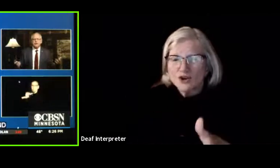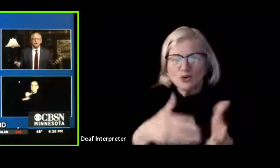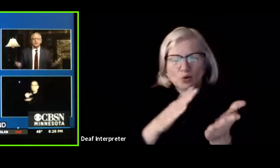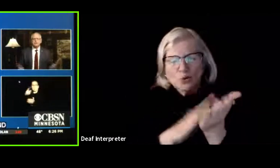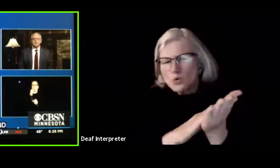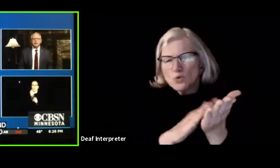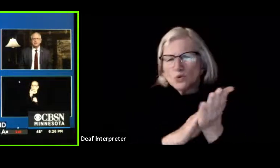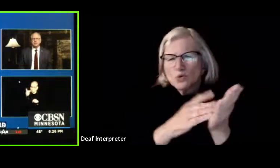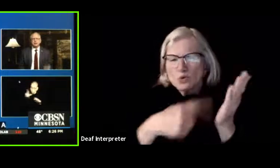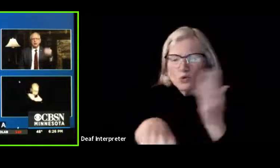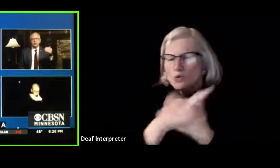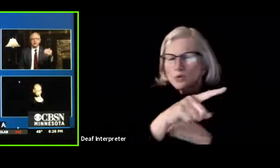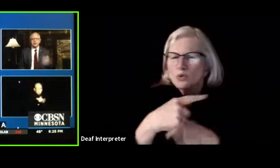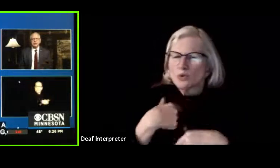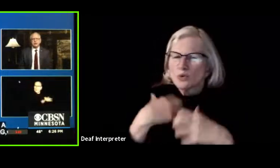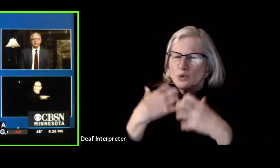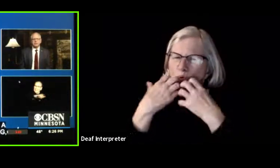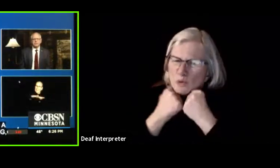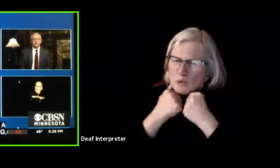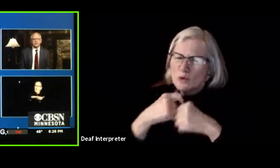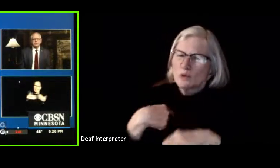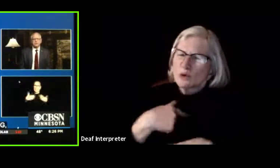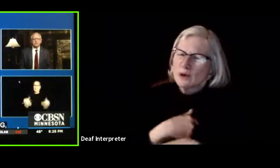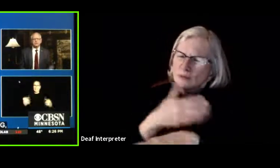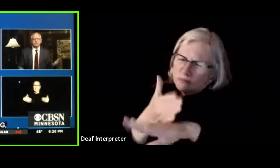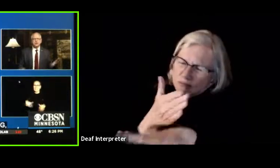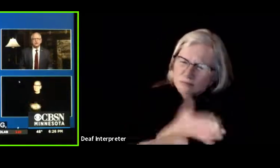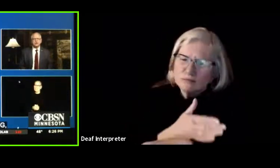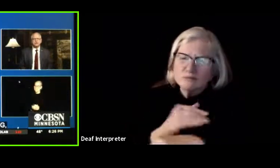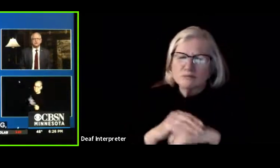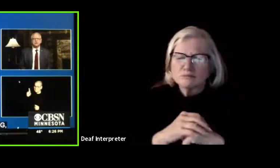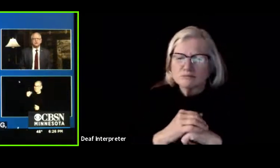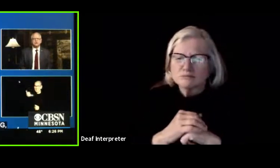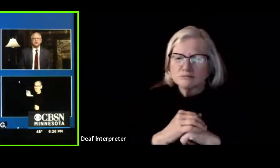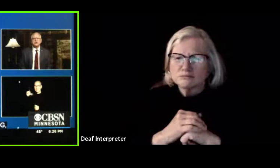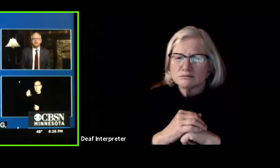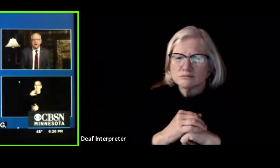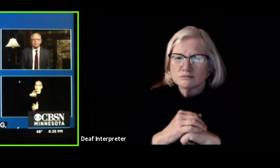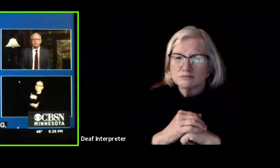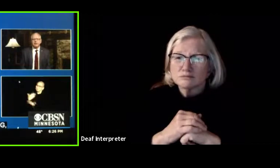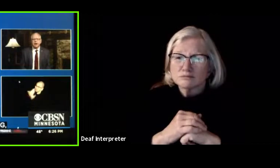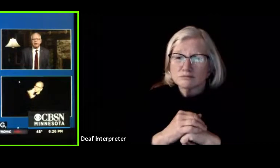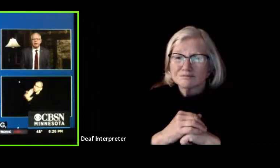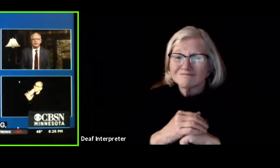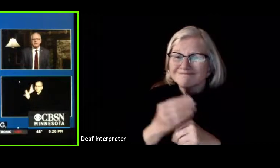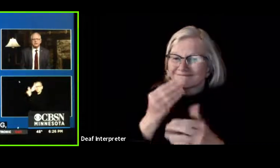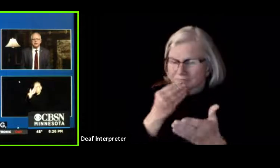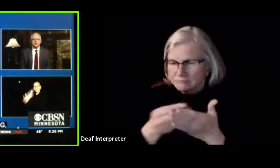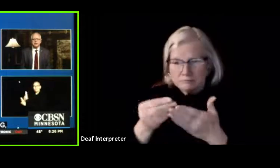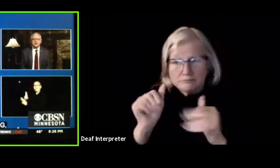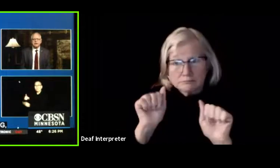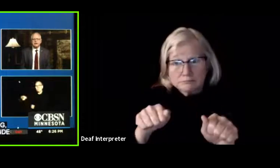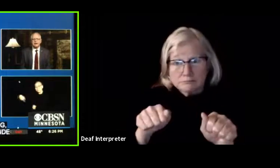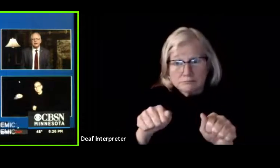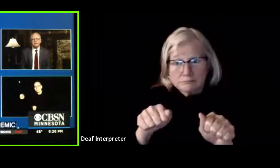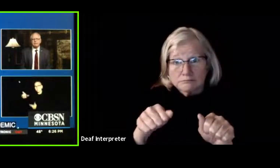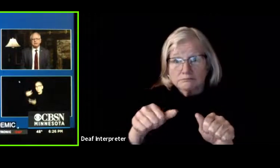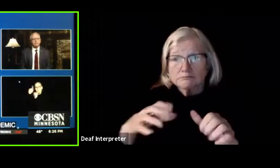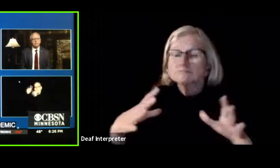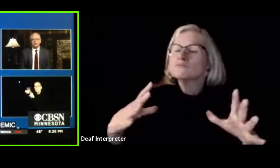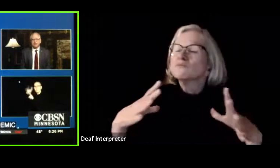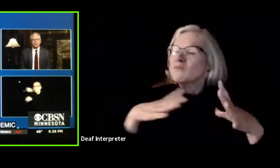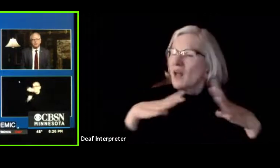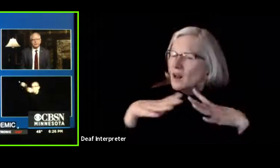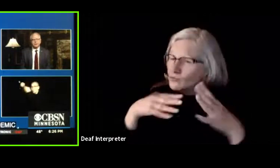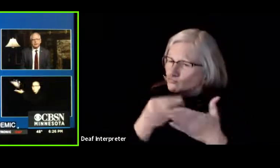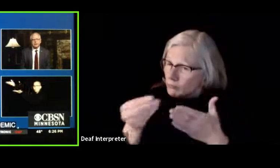in the middle of the pandemic with childcare providers. You can go get groceries, you can shop for the holidays, and you can get takeout for supper,